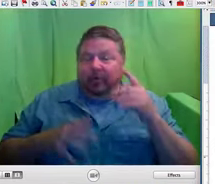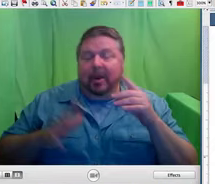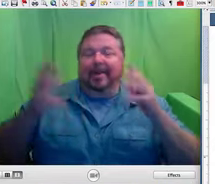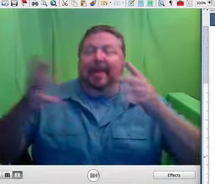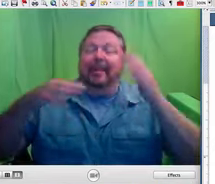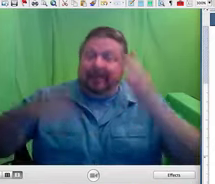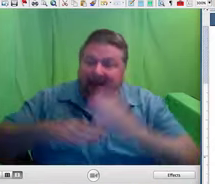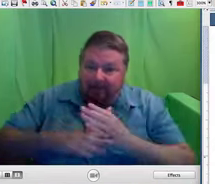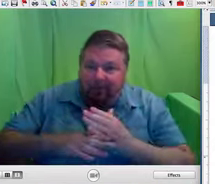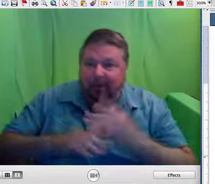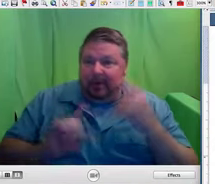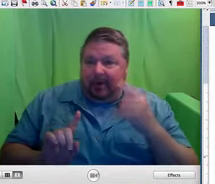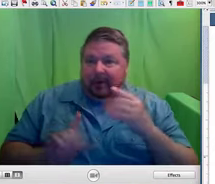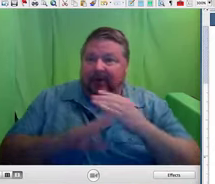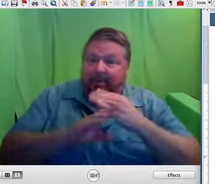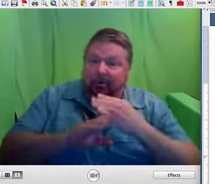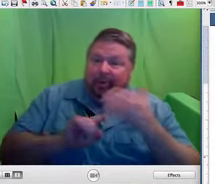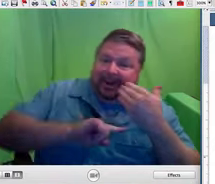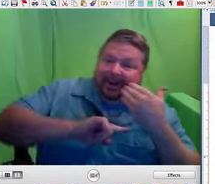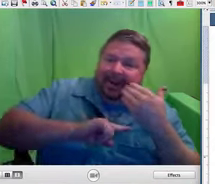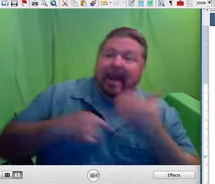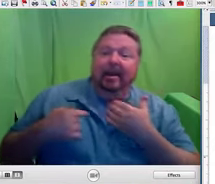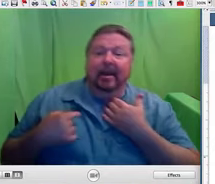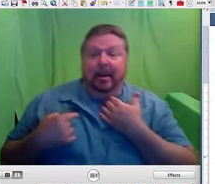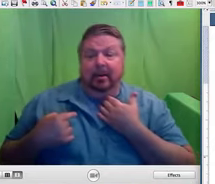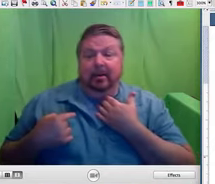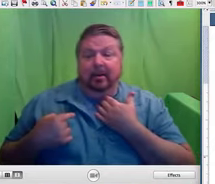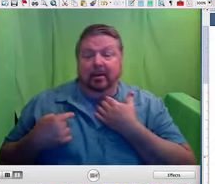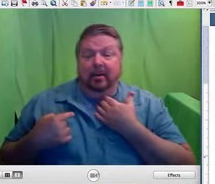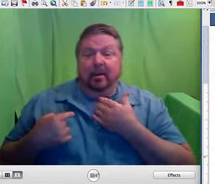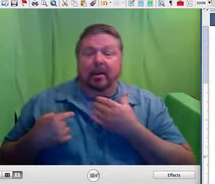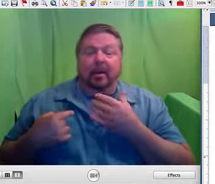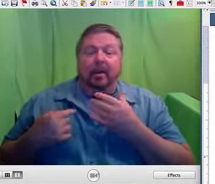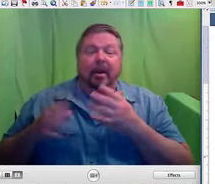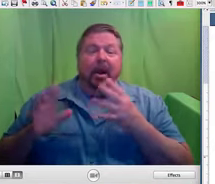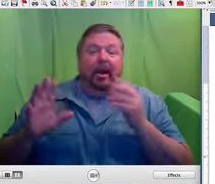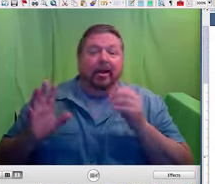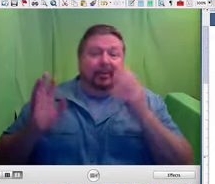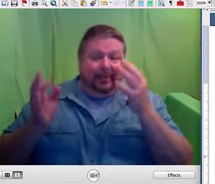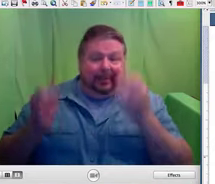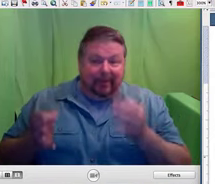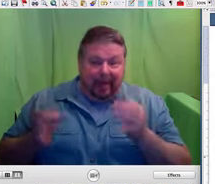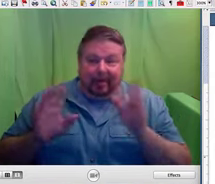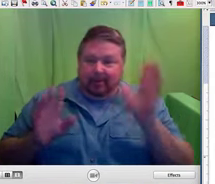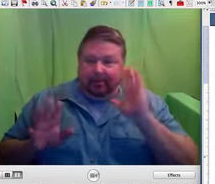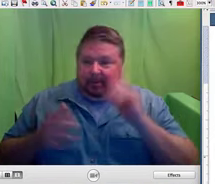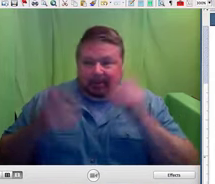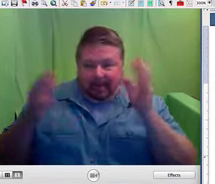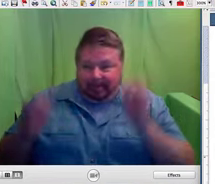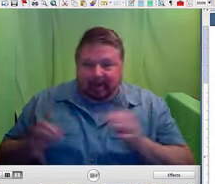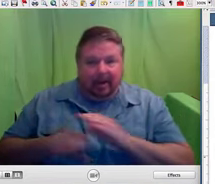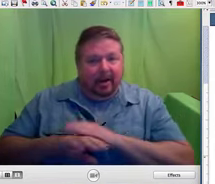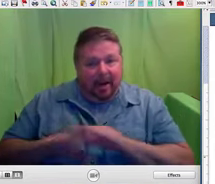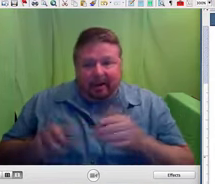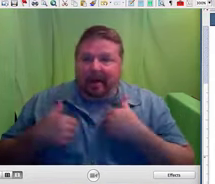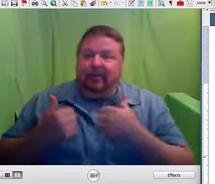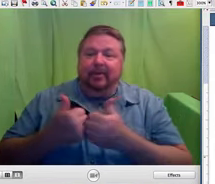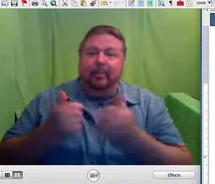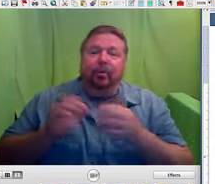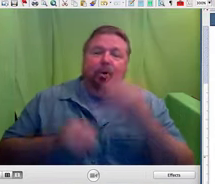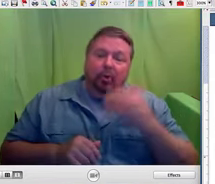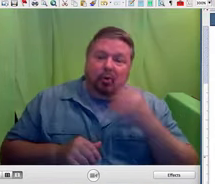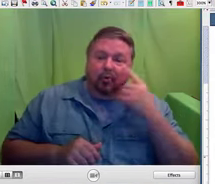don't have a sound. That's an in-between sound. It's in between an E and an I. And it was decided, they decided not to